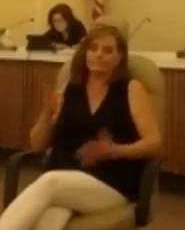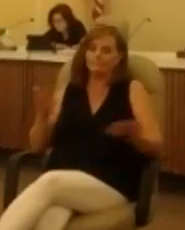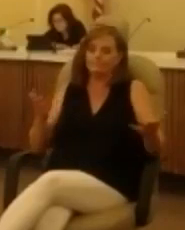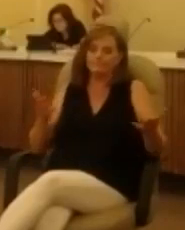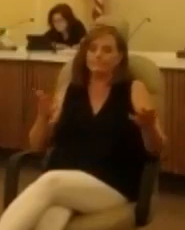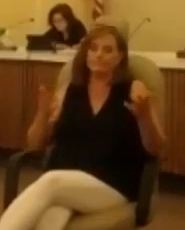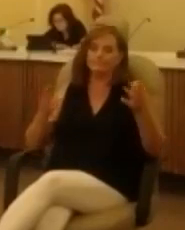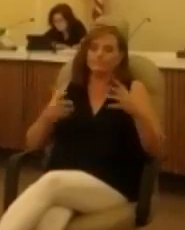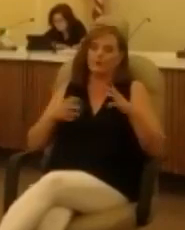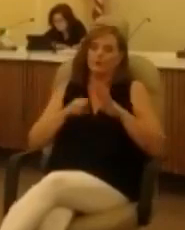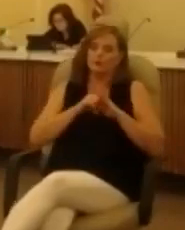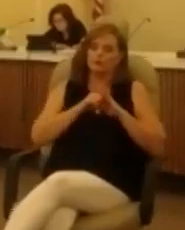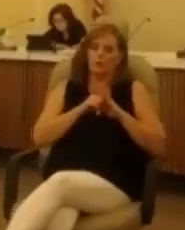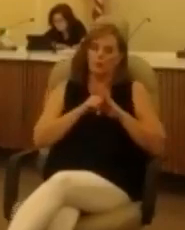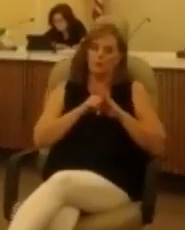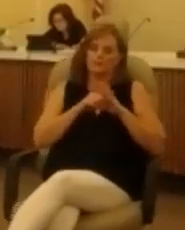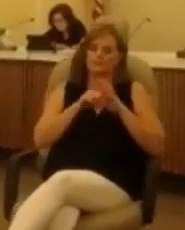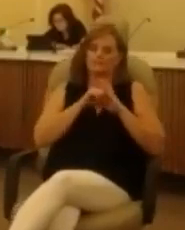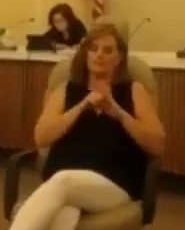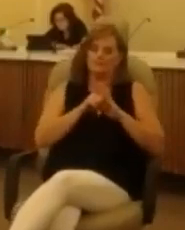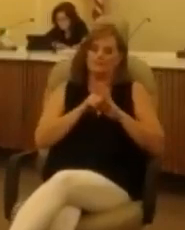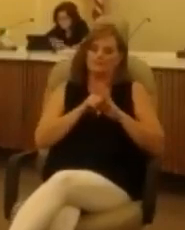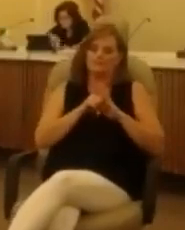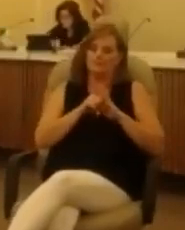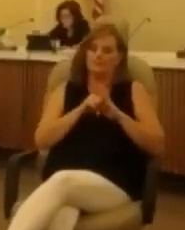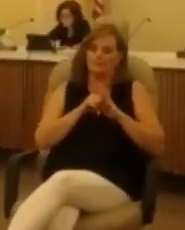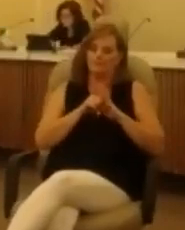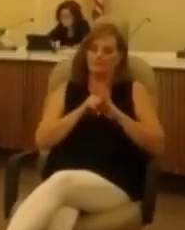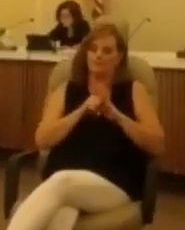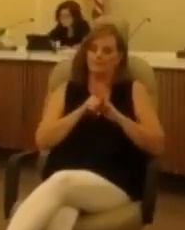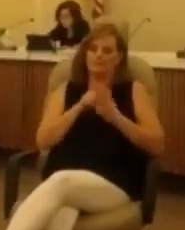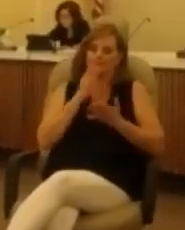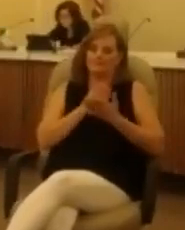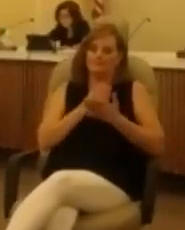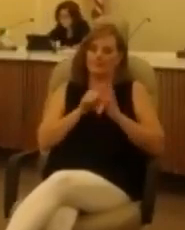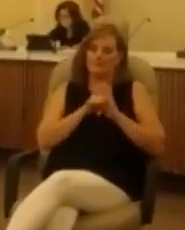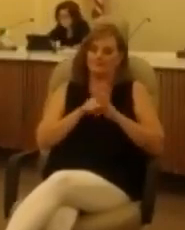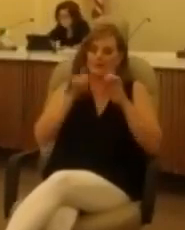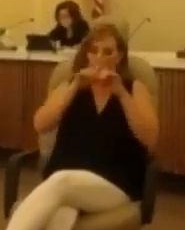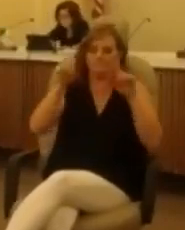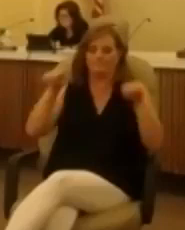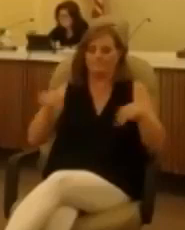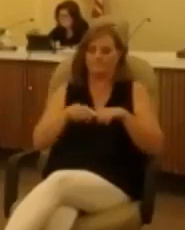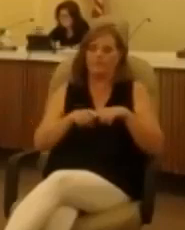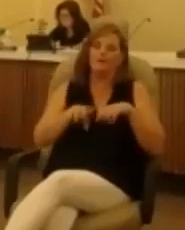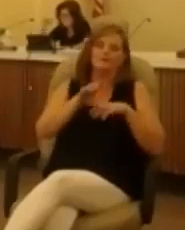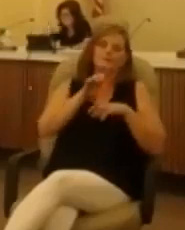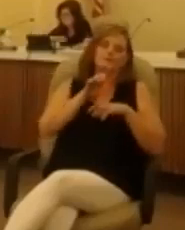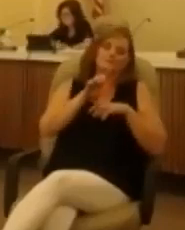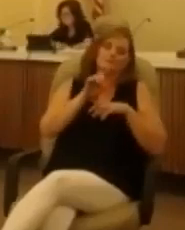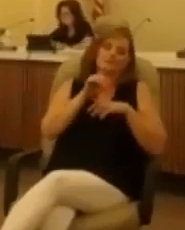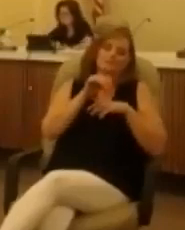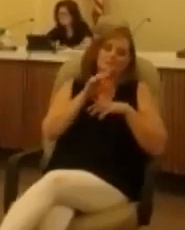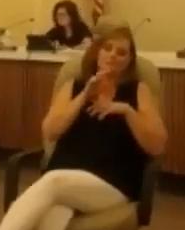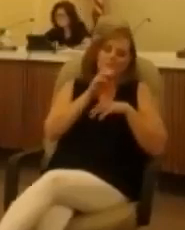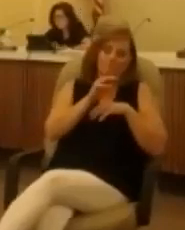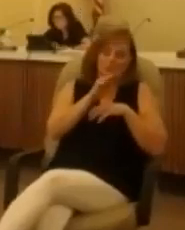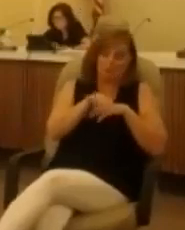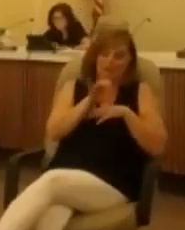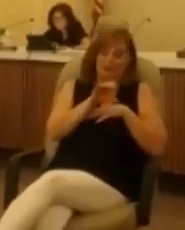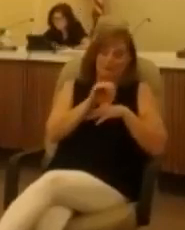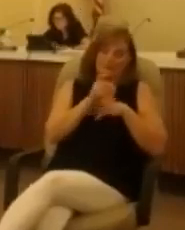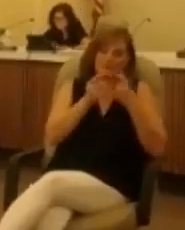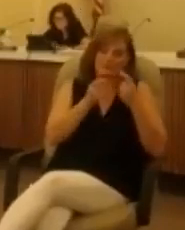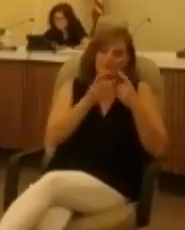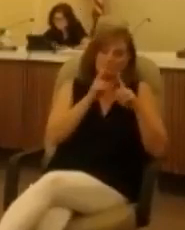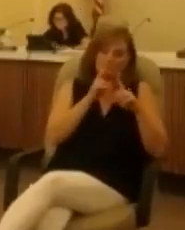Basically it's on the Monroe County DOT is doing it. It's at their cost, but because it's in order